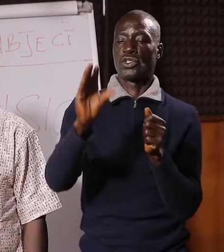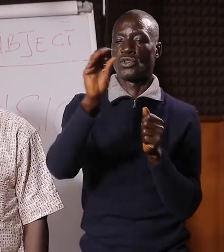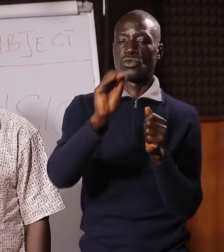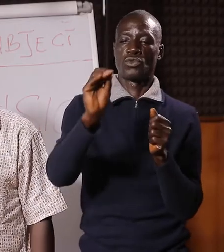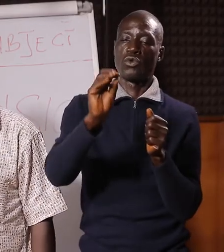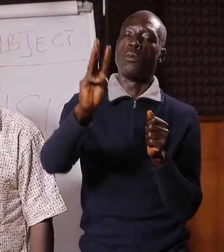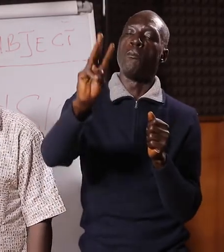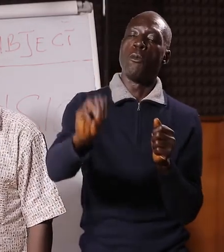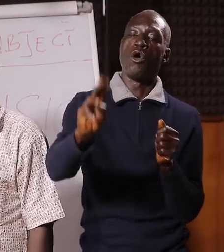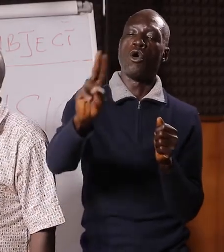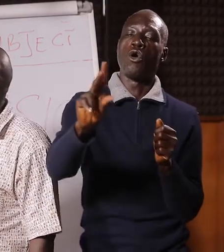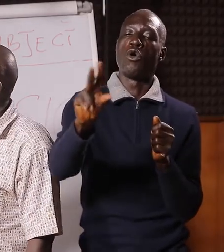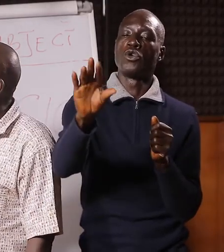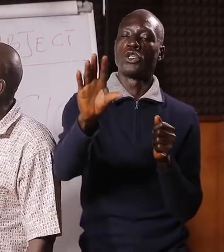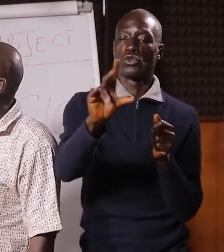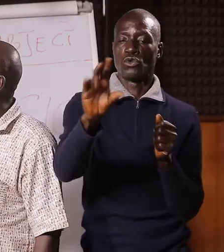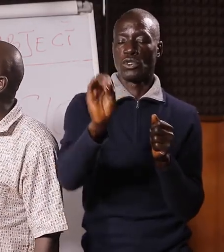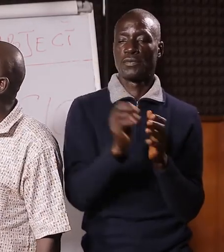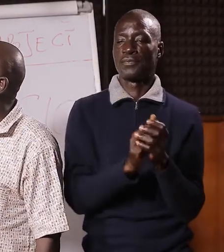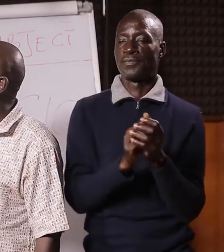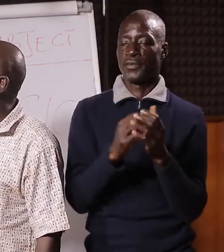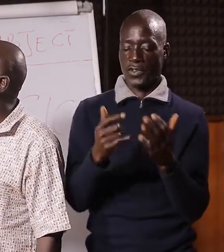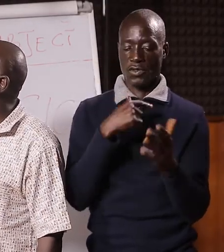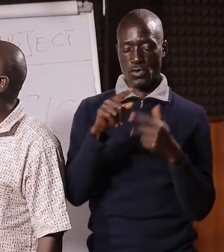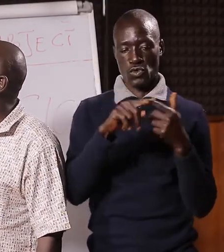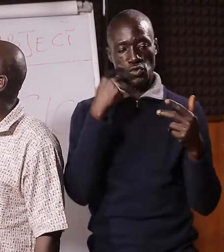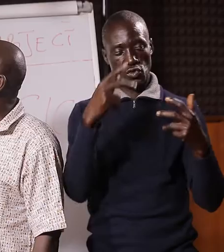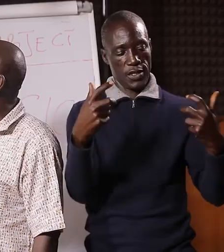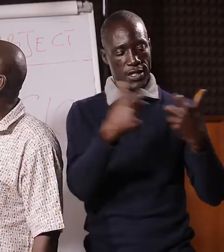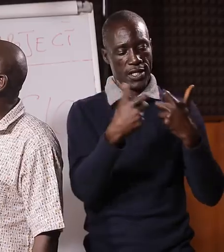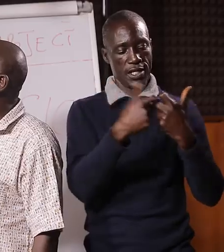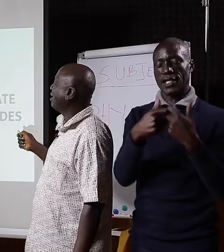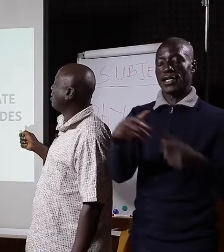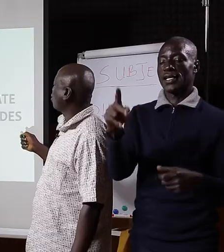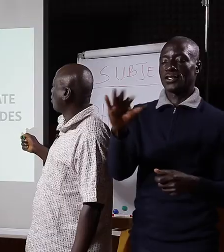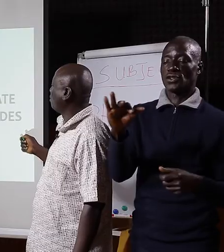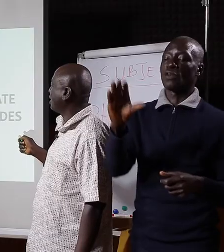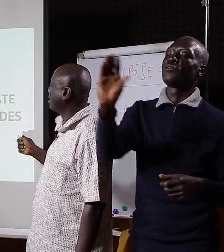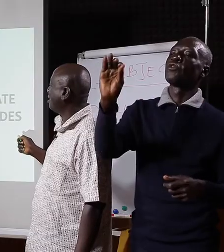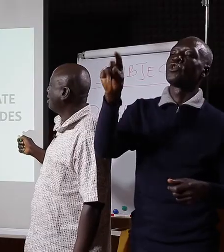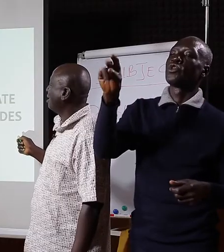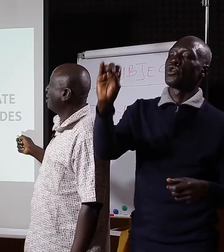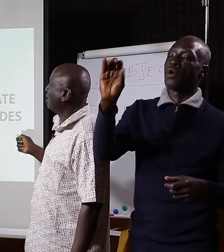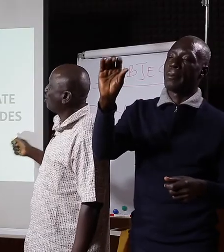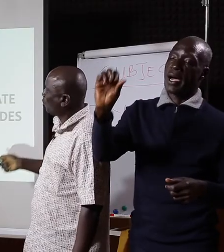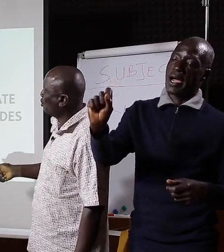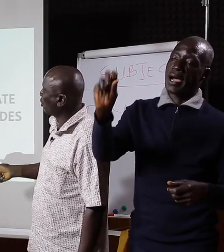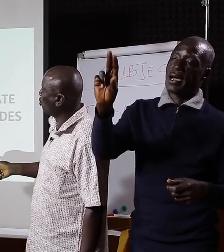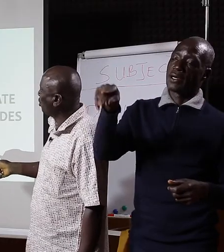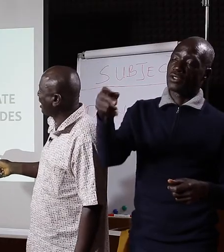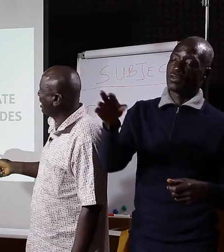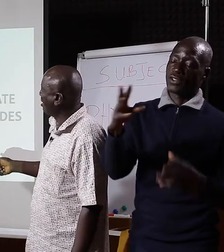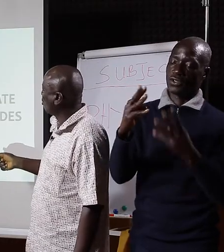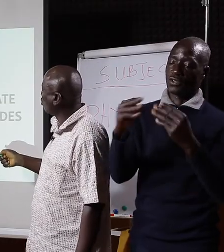oxygen molecule. Now we look at electrolysis of copper sulfate